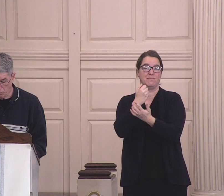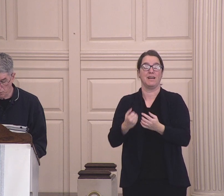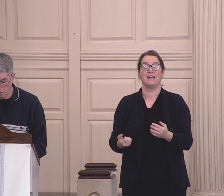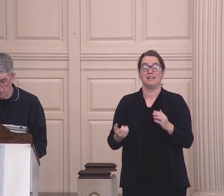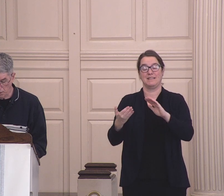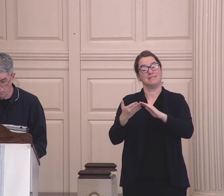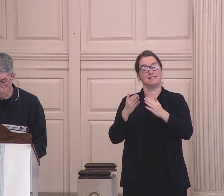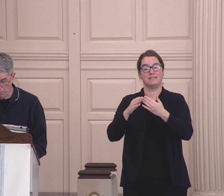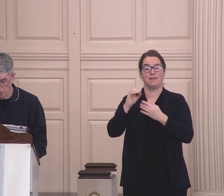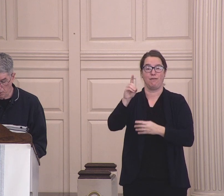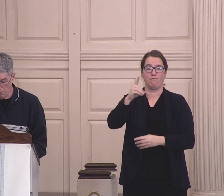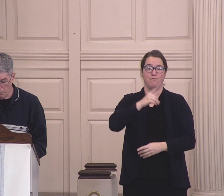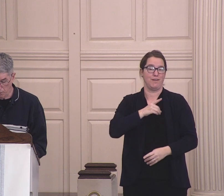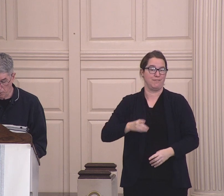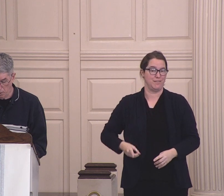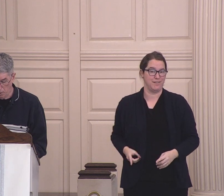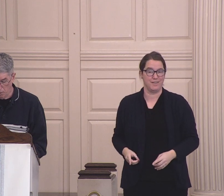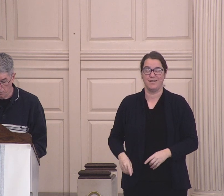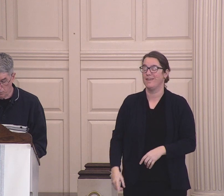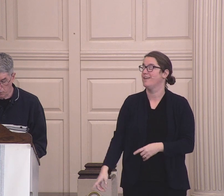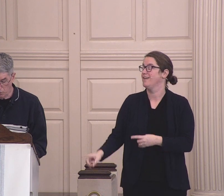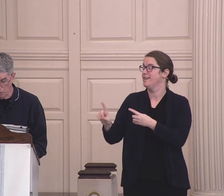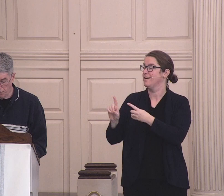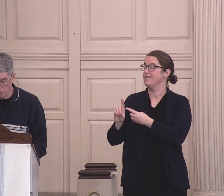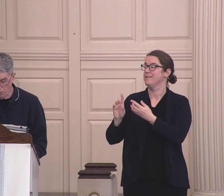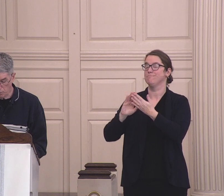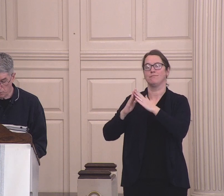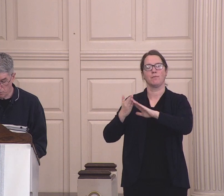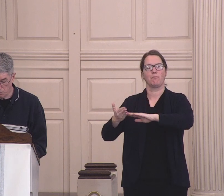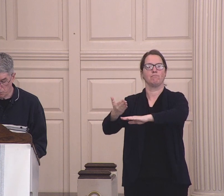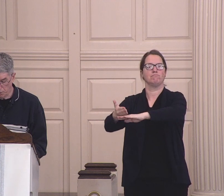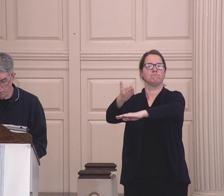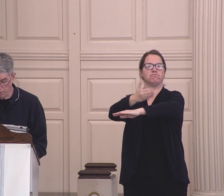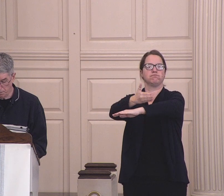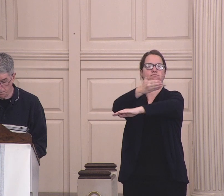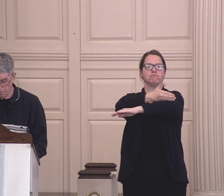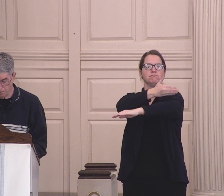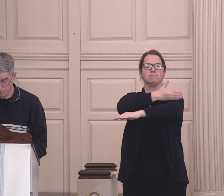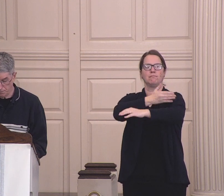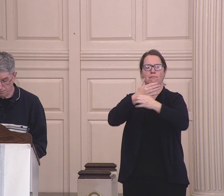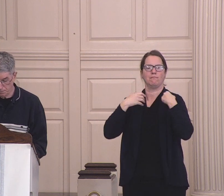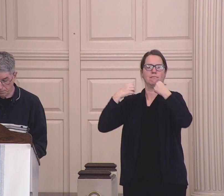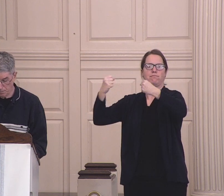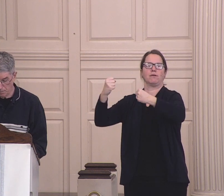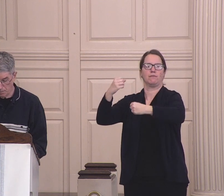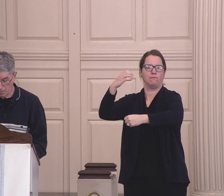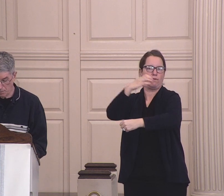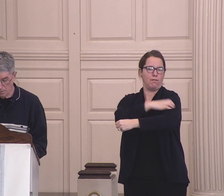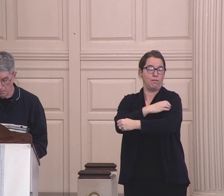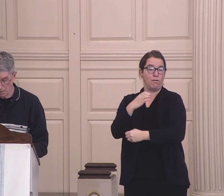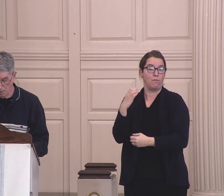David grew steadily more powerful, for the Lord of hosts was with him.